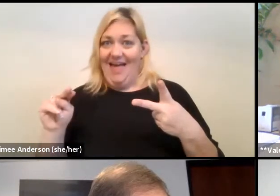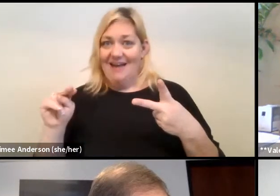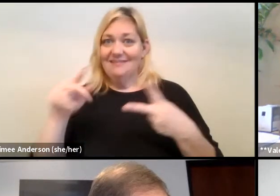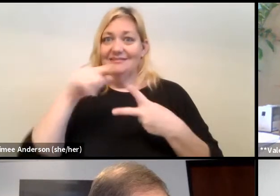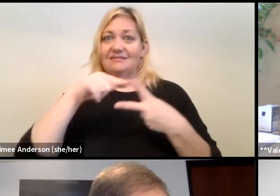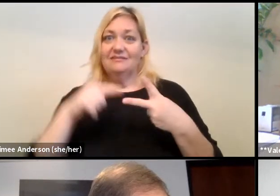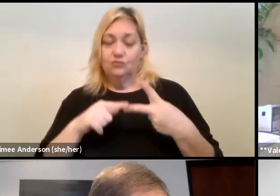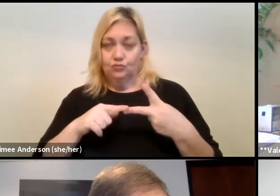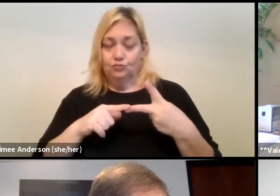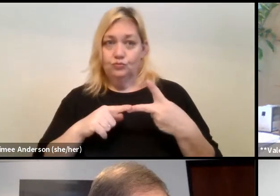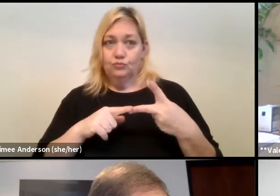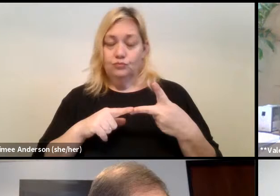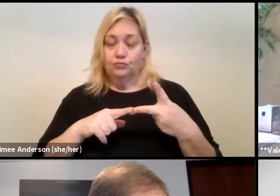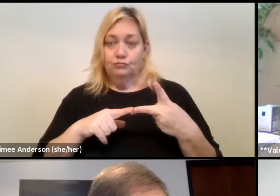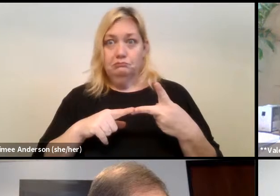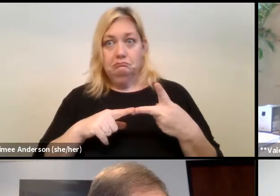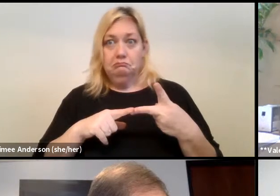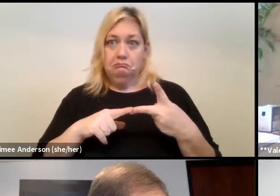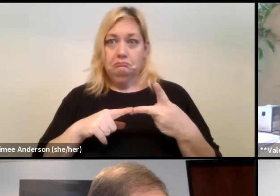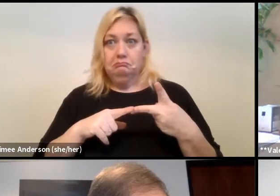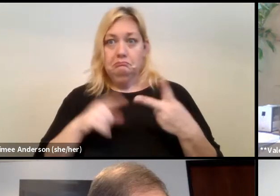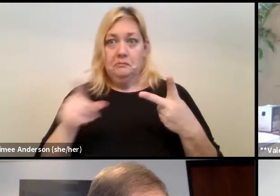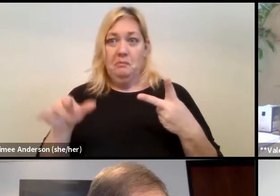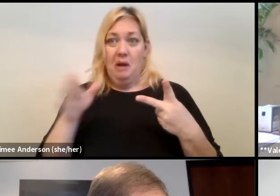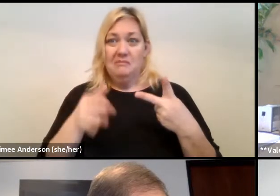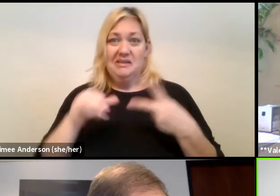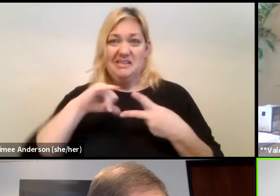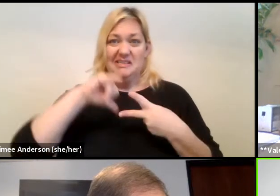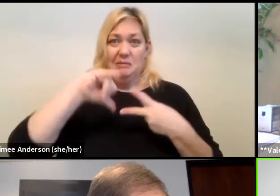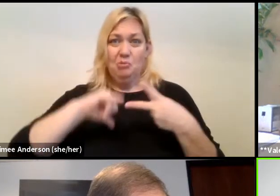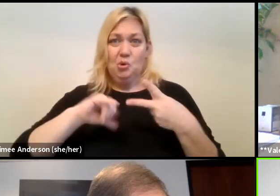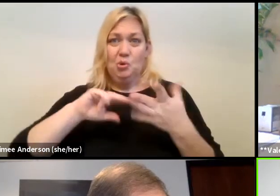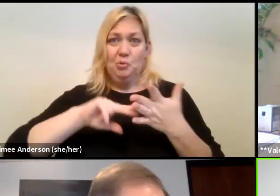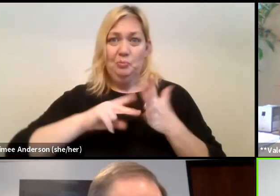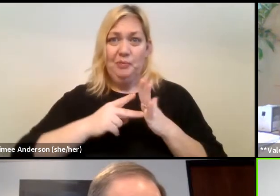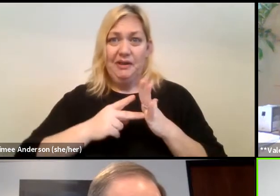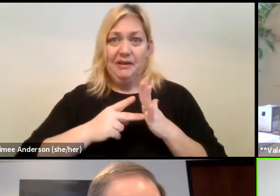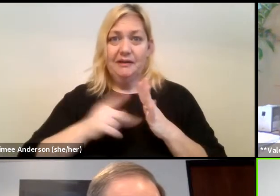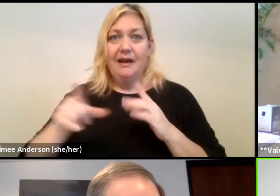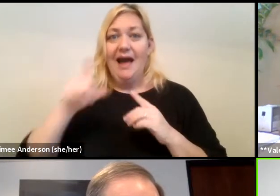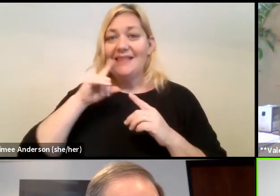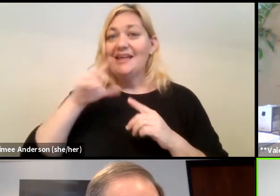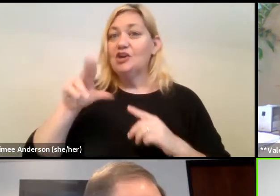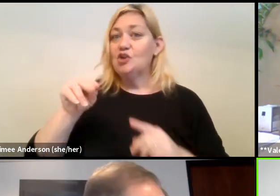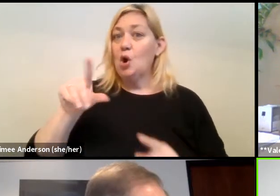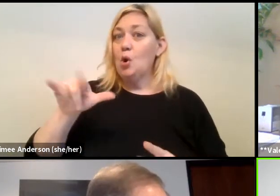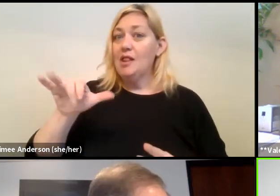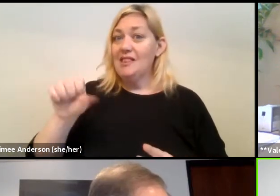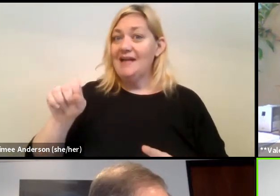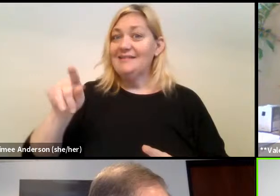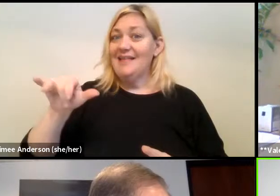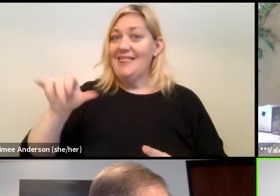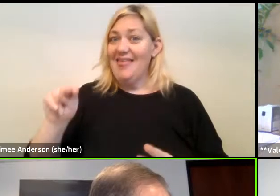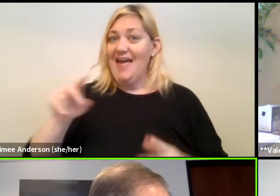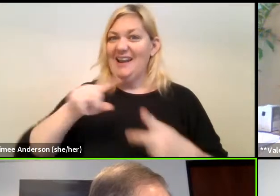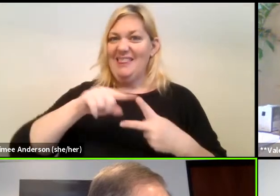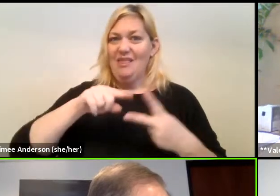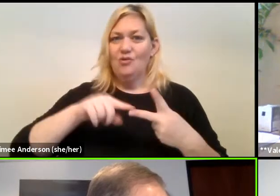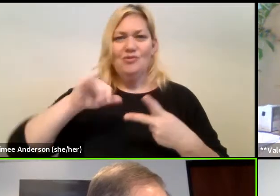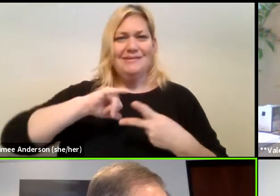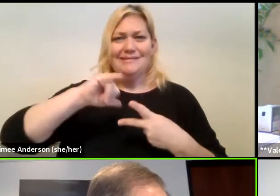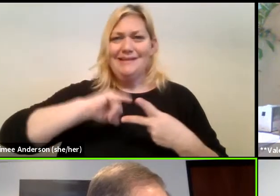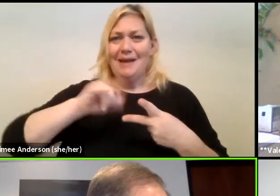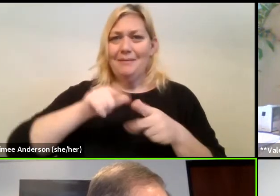least probably mean similar things. I think at least and no less than are pretty much the same, are they not? Right.